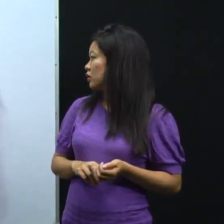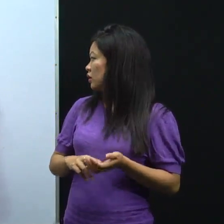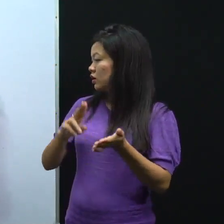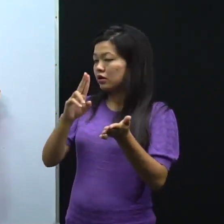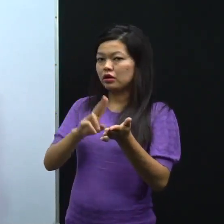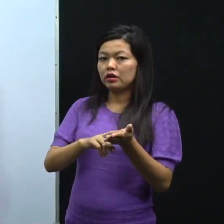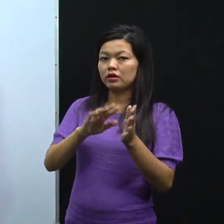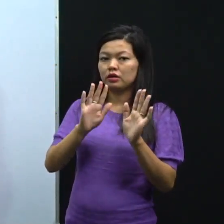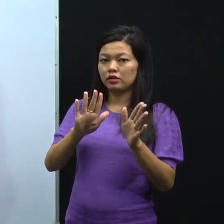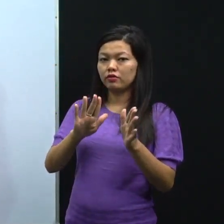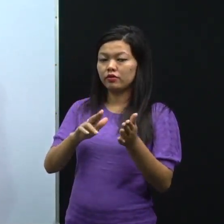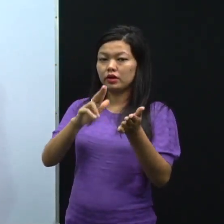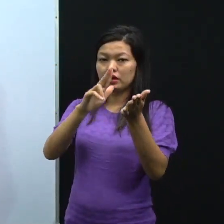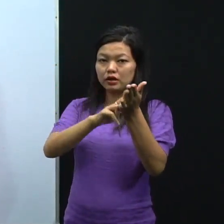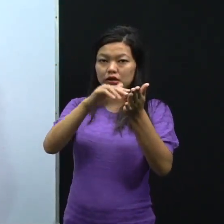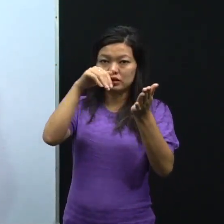Protons.